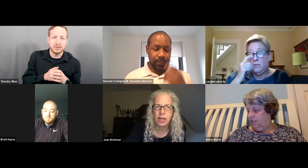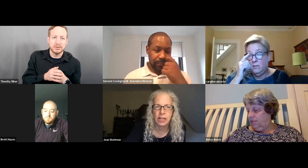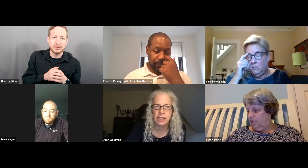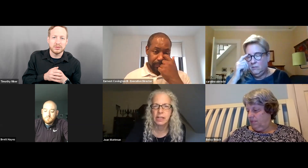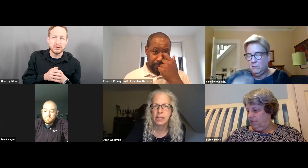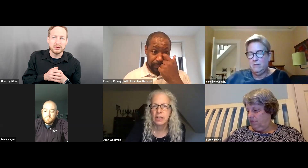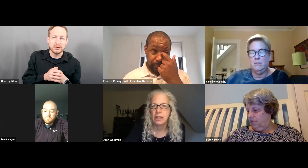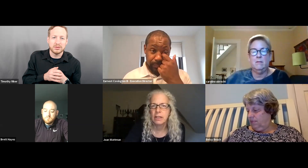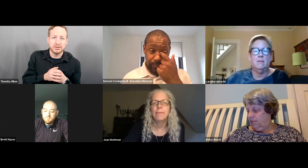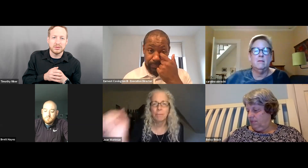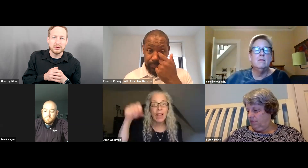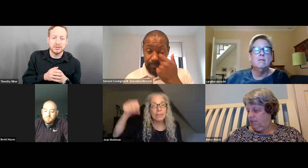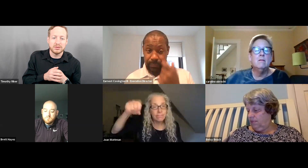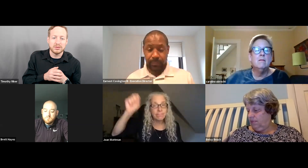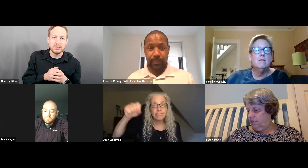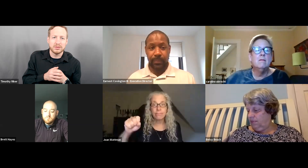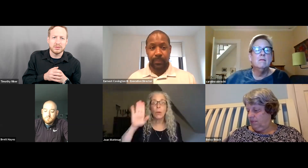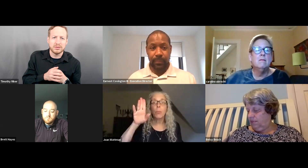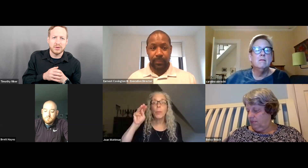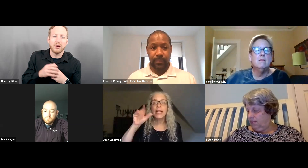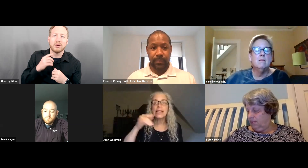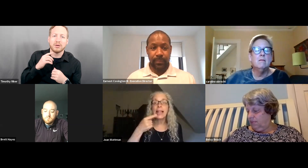yes to us. Yes.